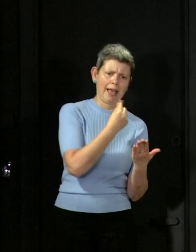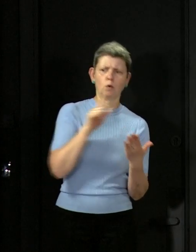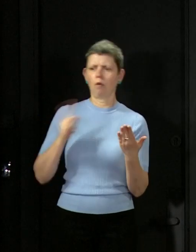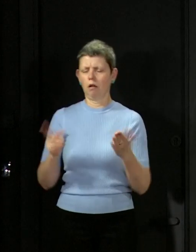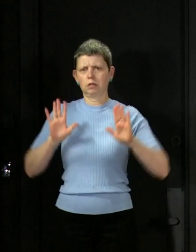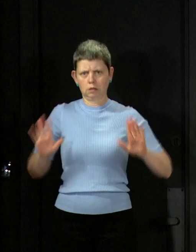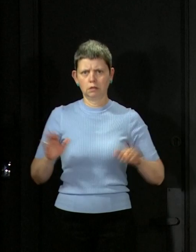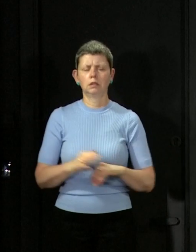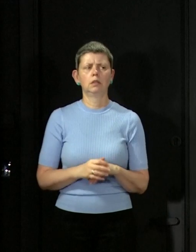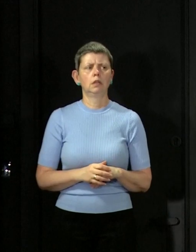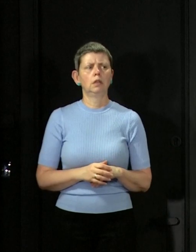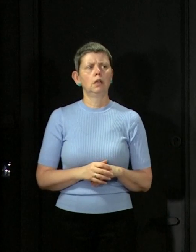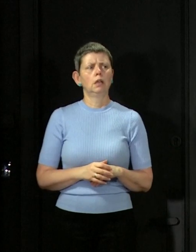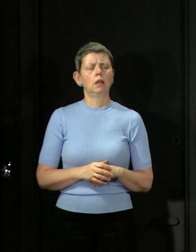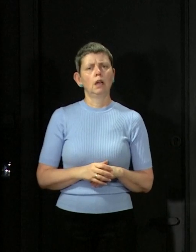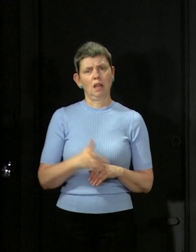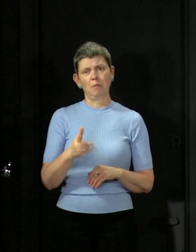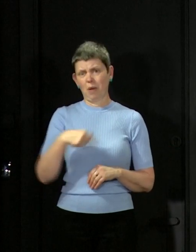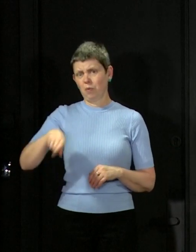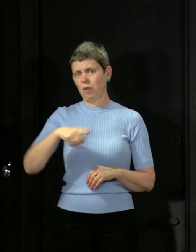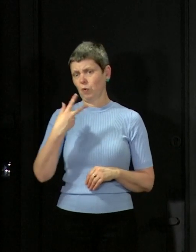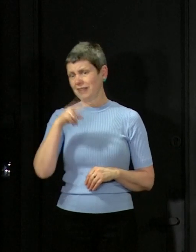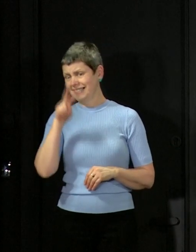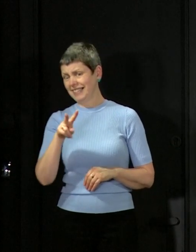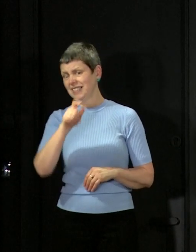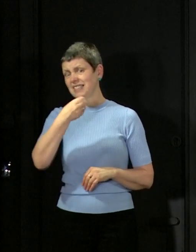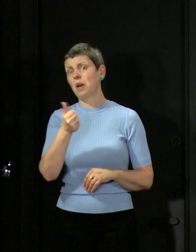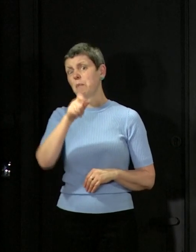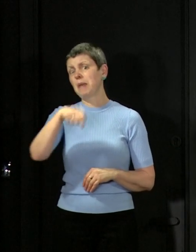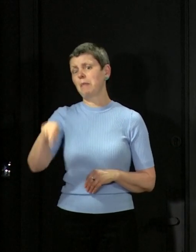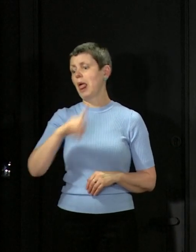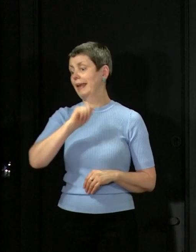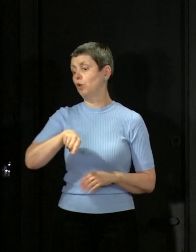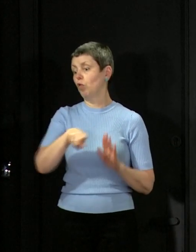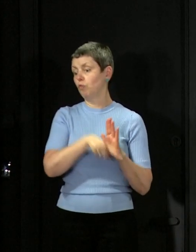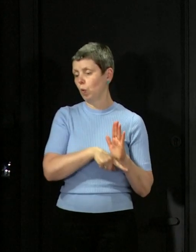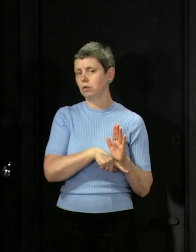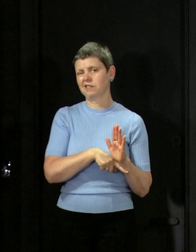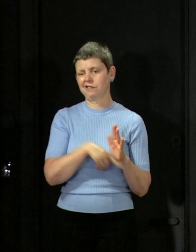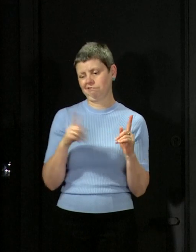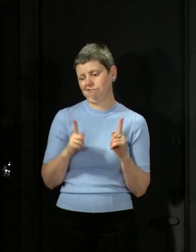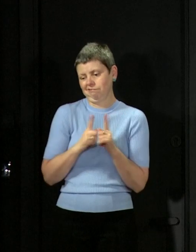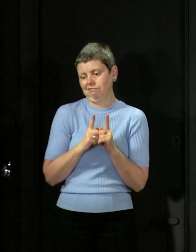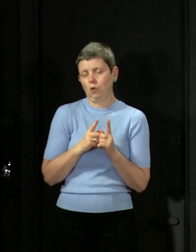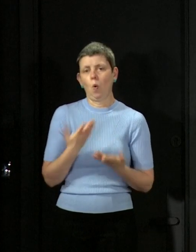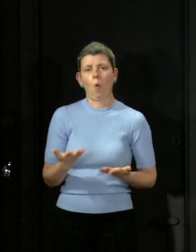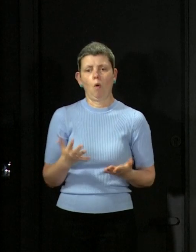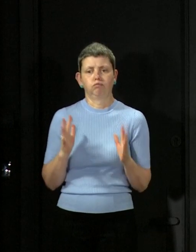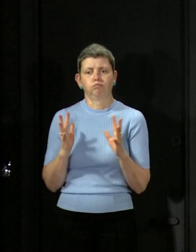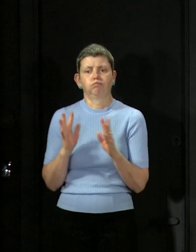or seeing it, of people ignoring those rules, lack of social distancing, gathering in bigger groups, even going